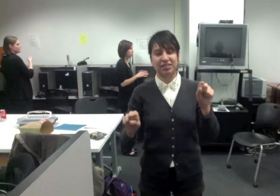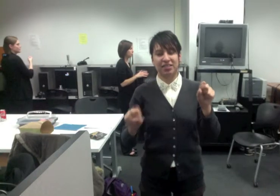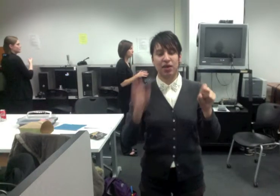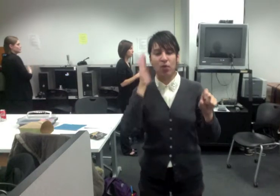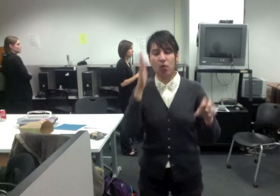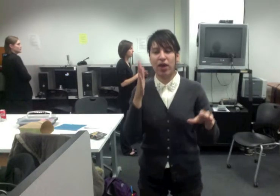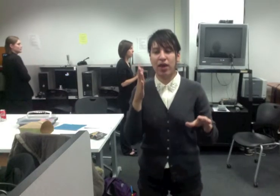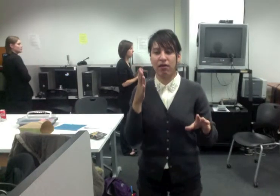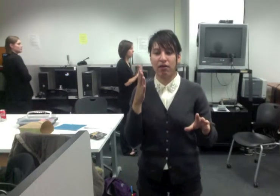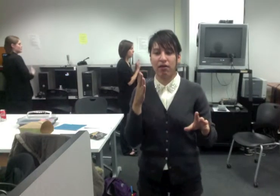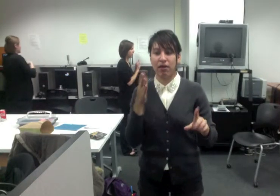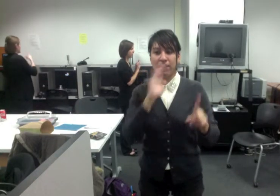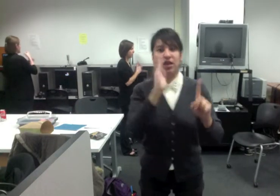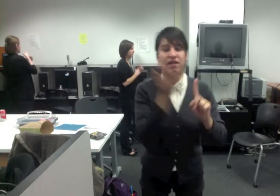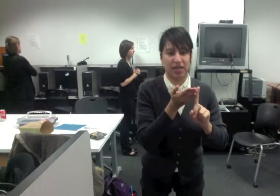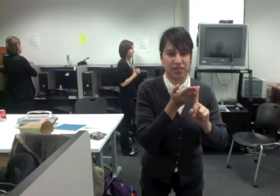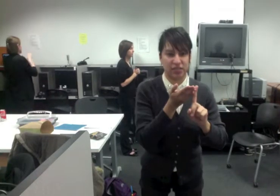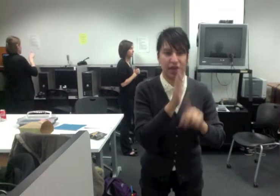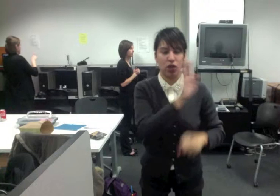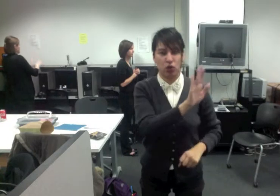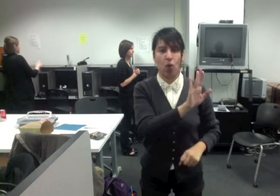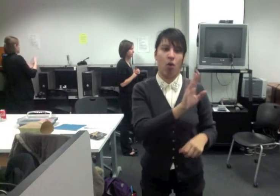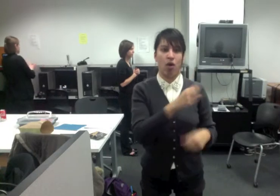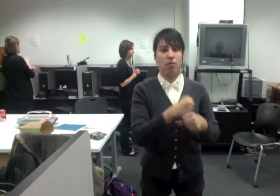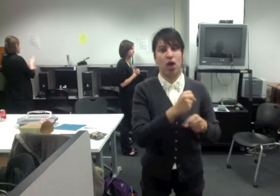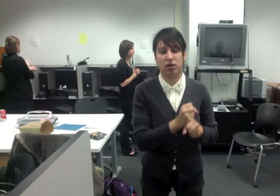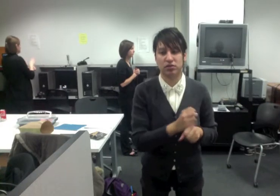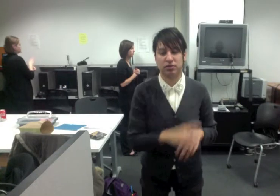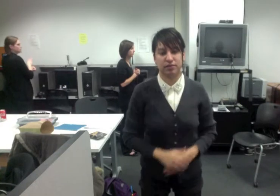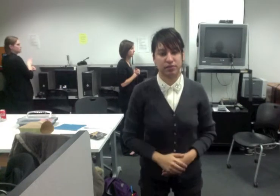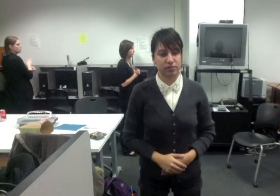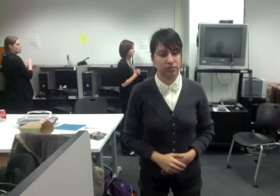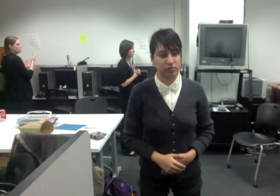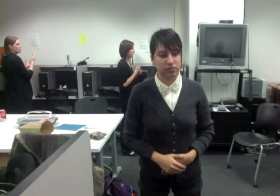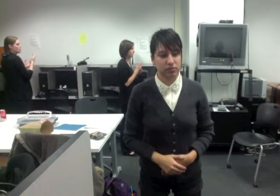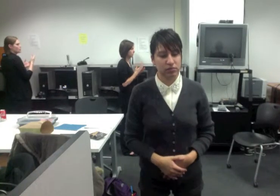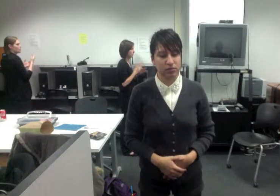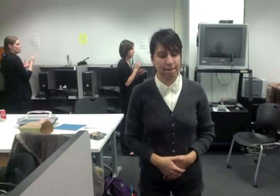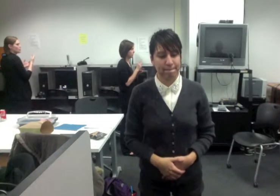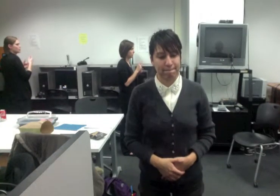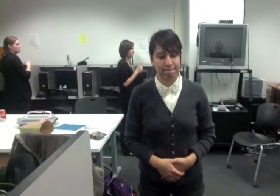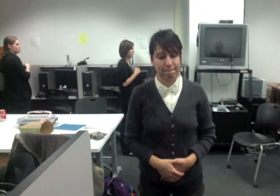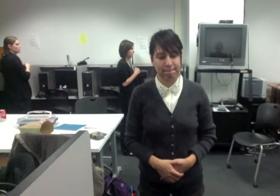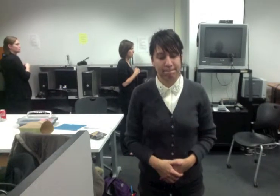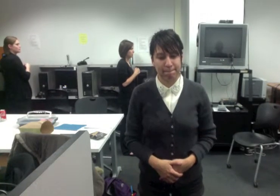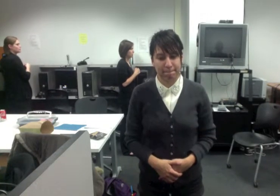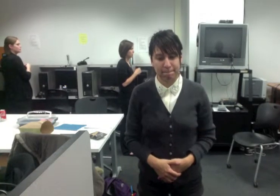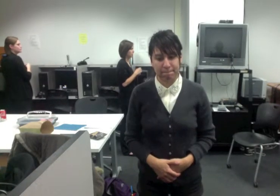on new business? And I love to say, oh, it's about 10%, proudly. Well, you can trip over 10% of the customers. We all have about 10% who just get it. That's how we describe